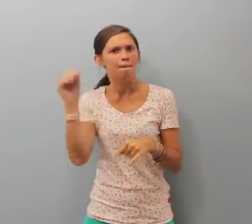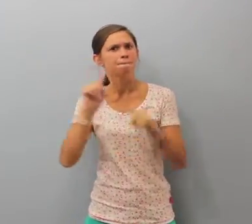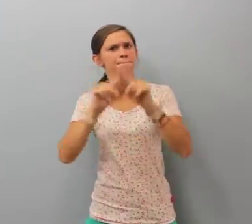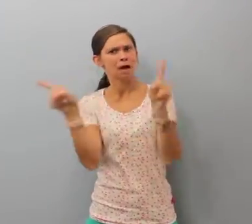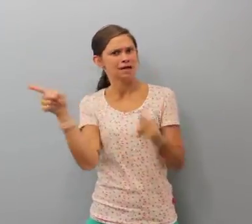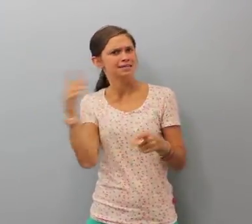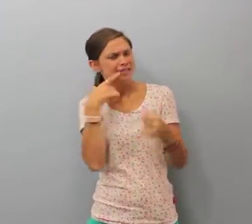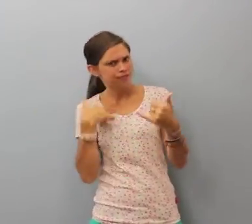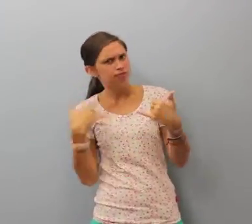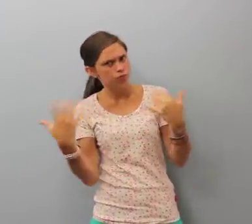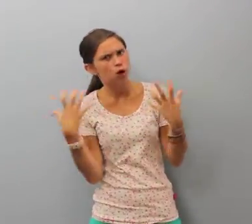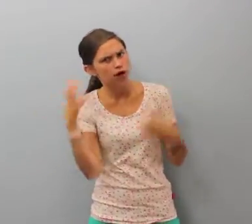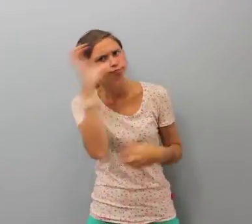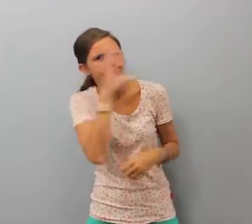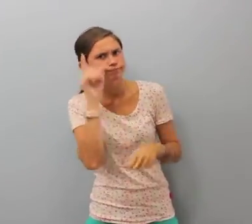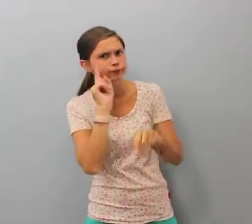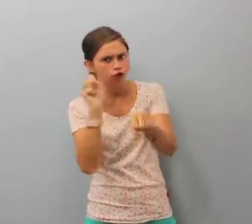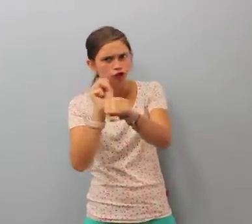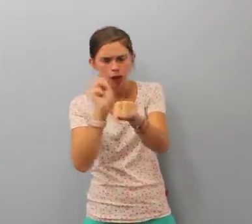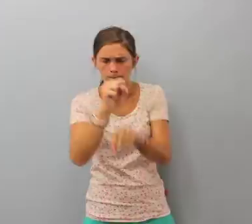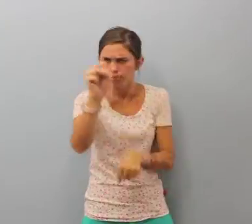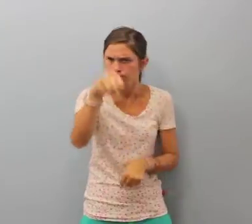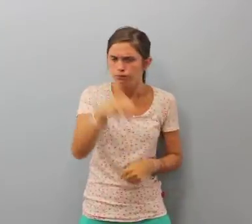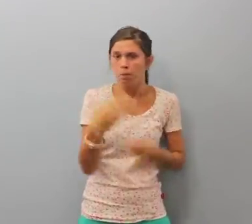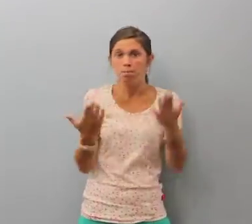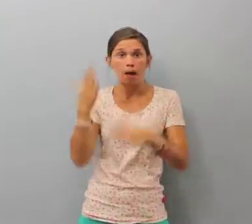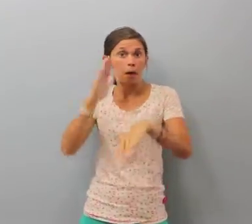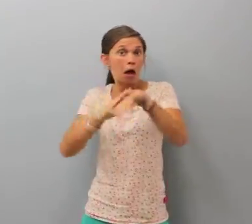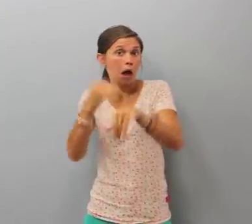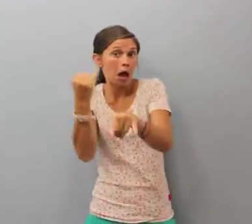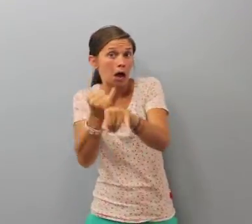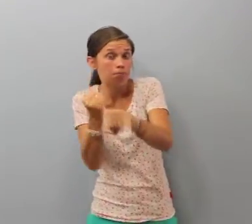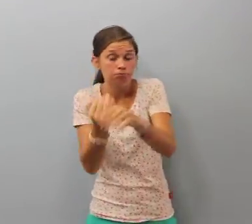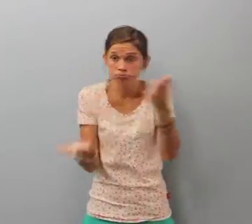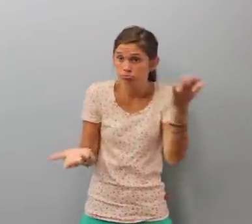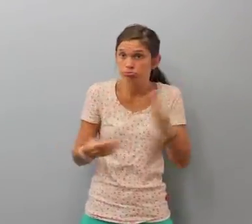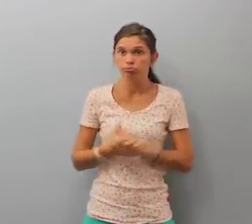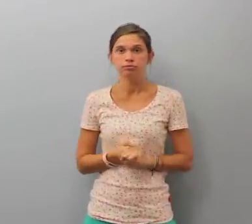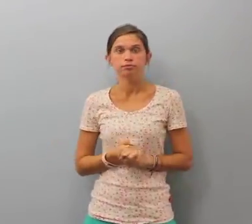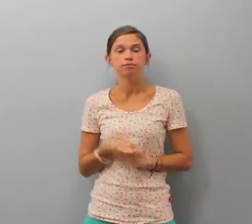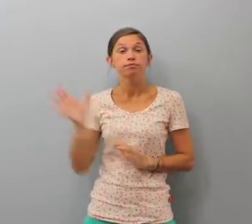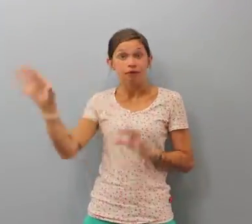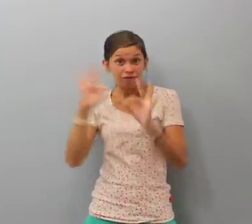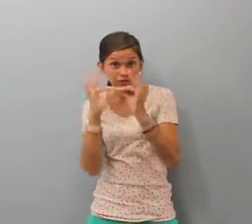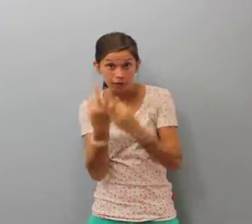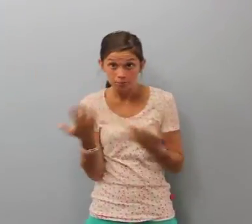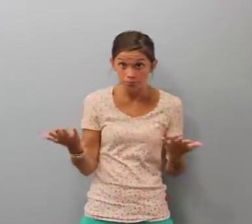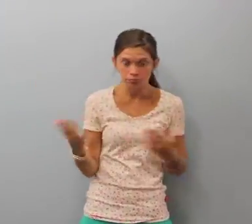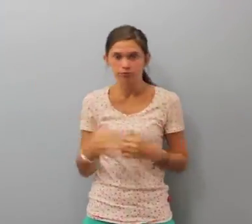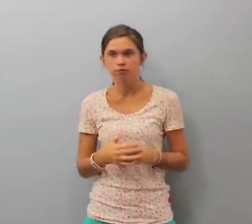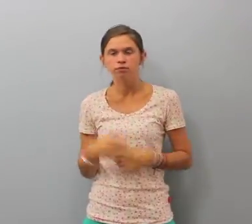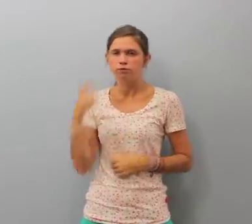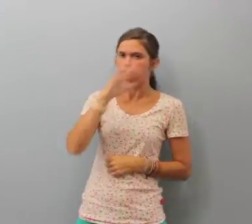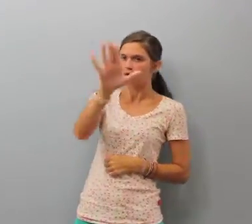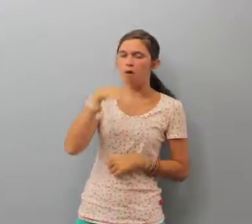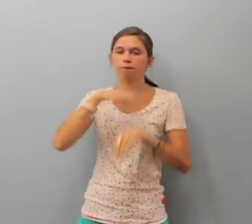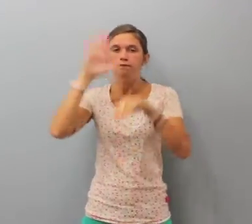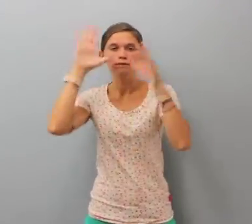I'm really invested. But he does want to look for a job, maybe on campus. I asked how his